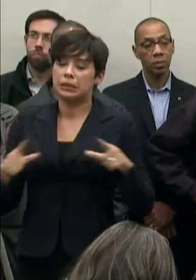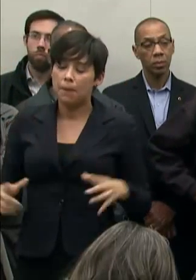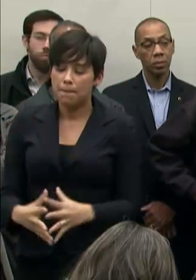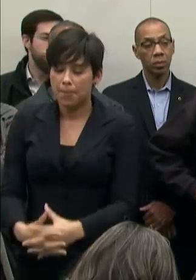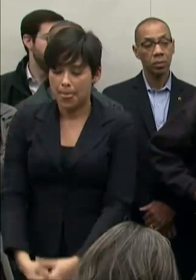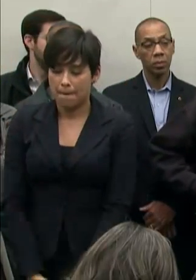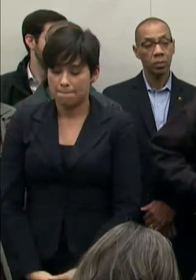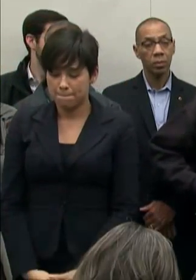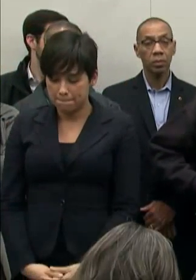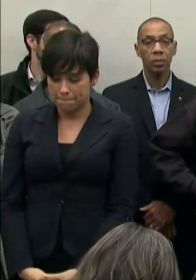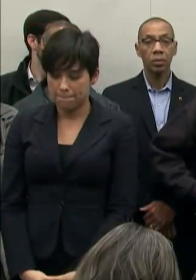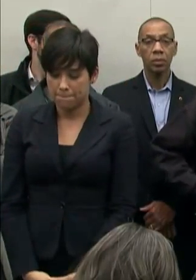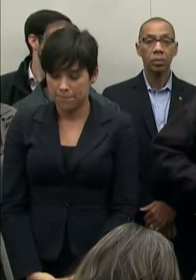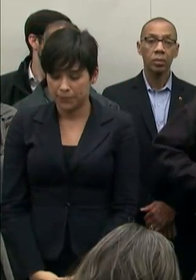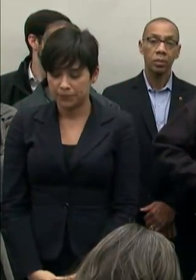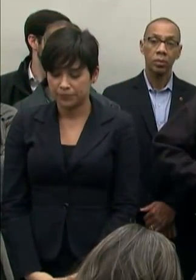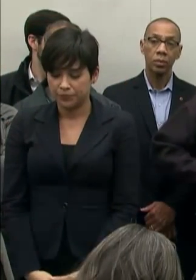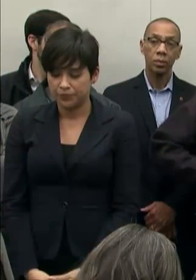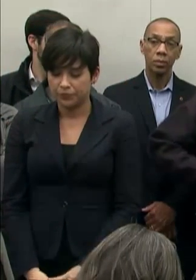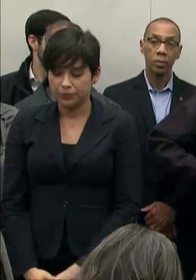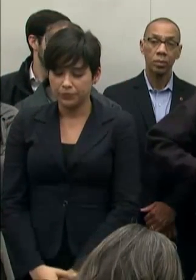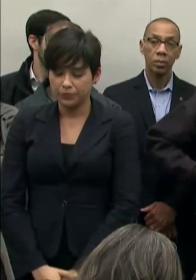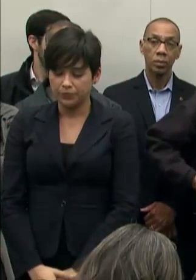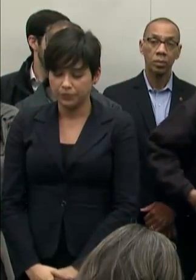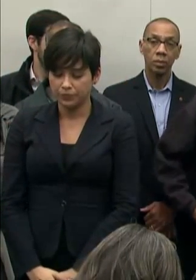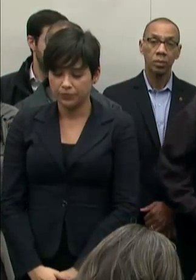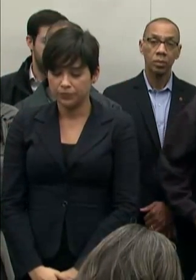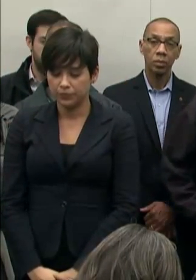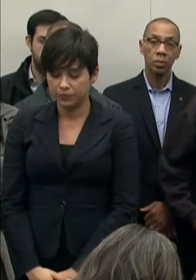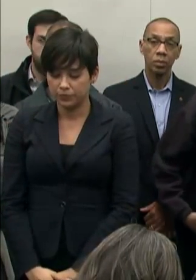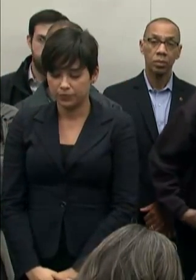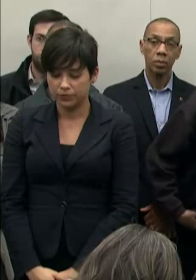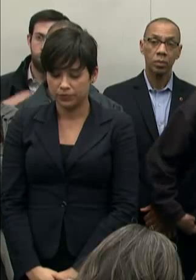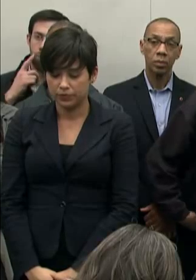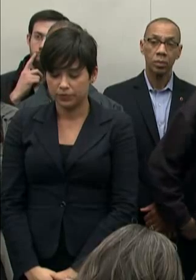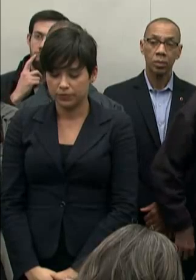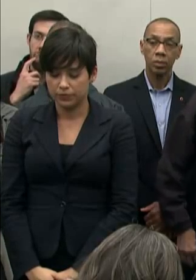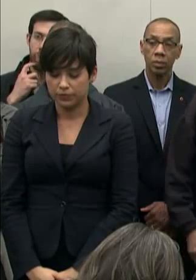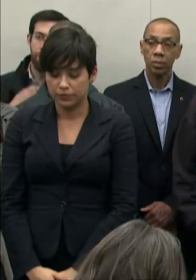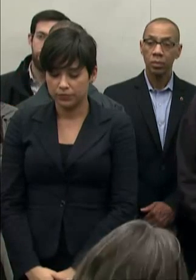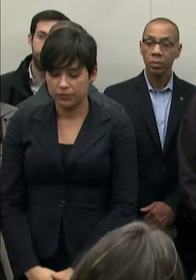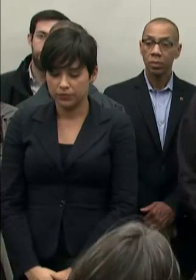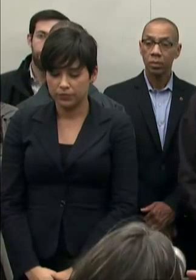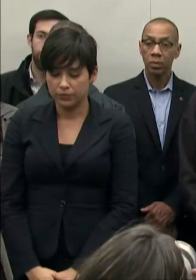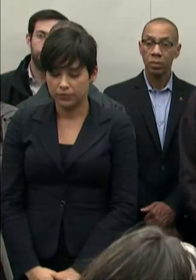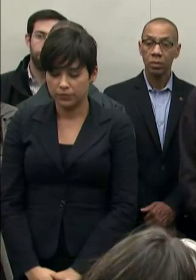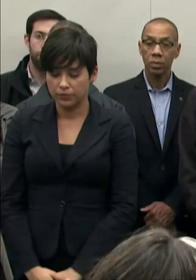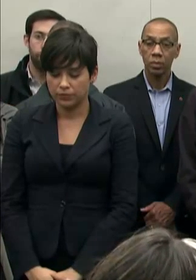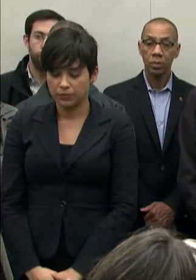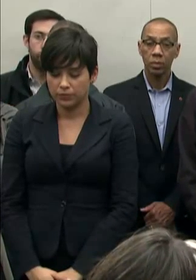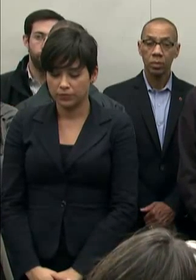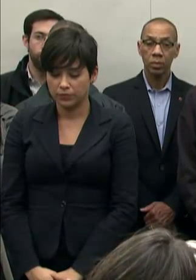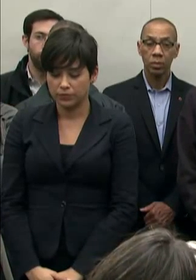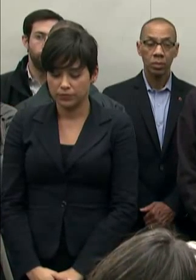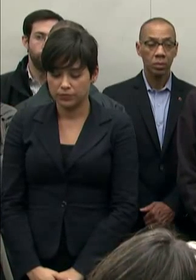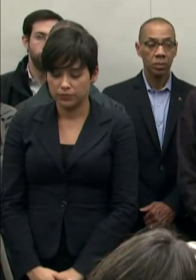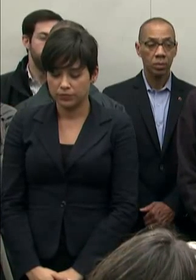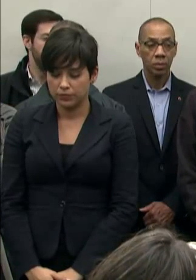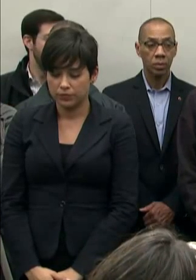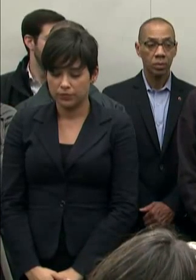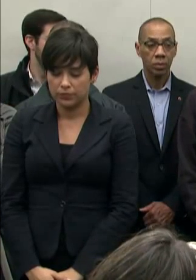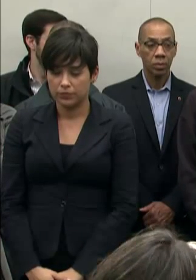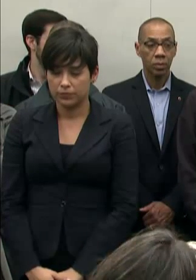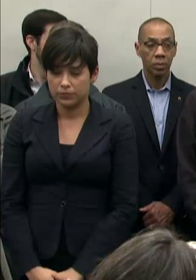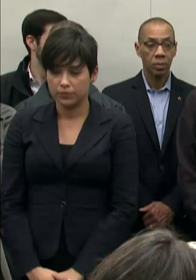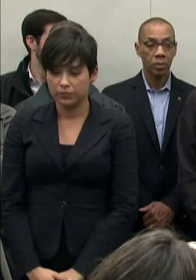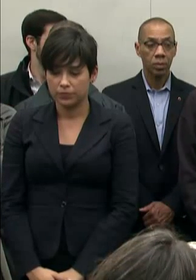una evacuación obligatoria de la zona A. Si usted vive en zona A, tendrá que